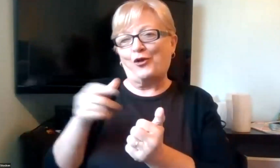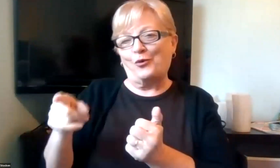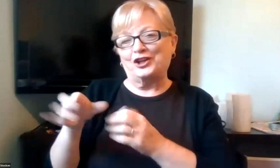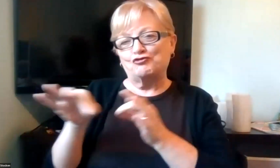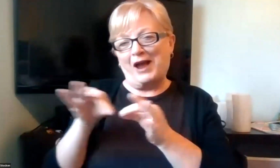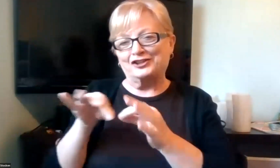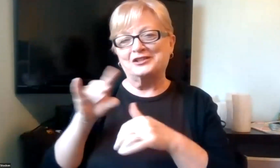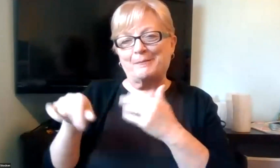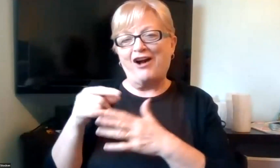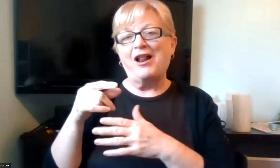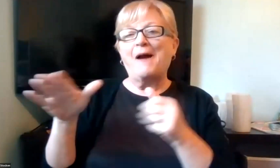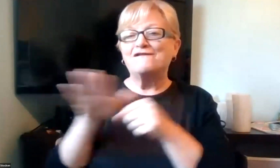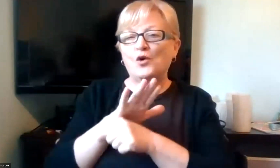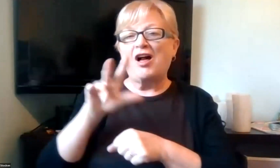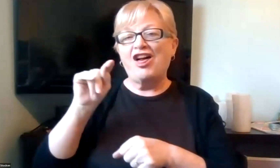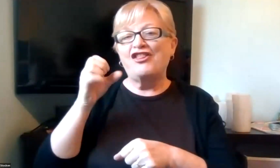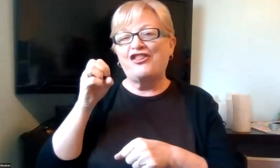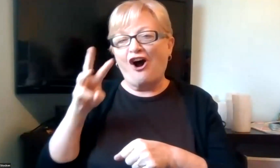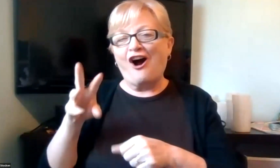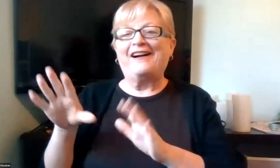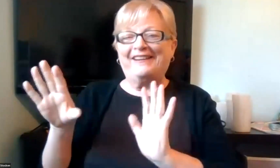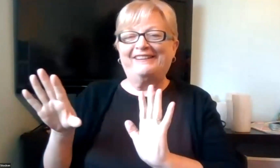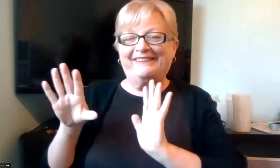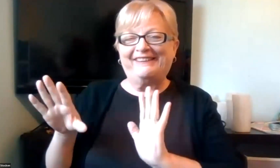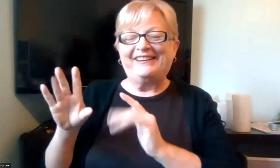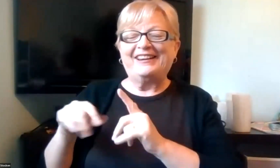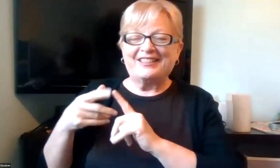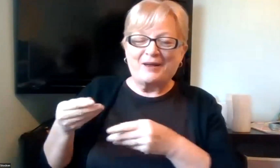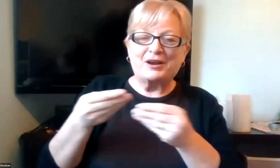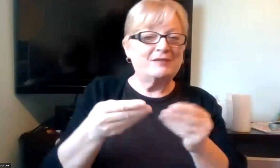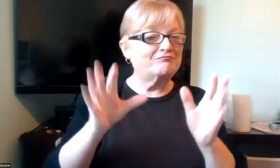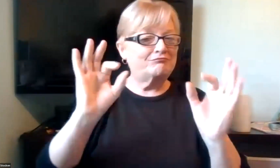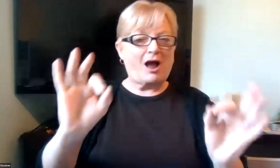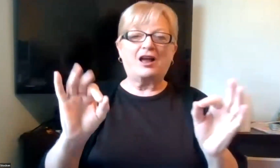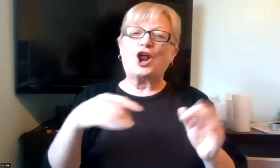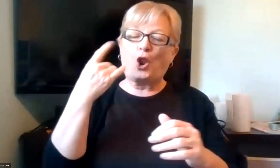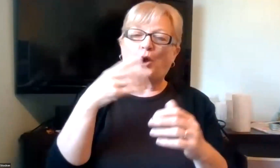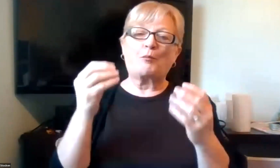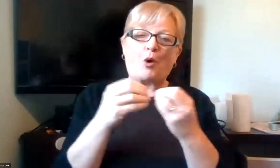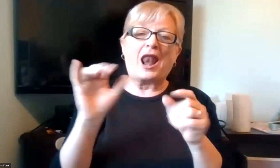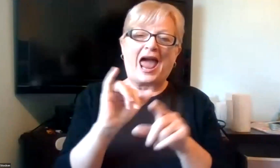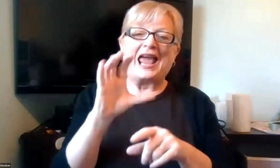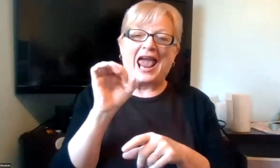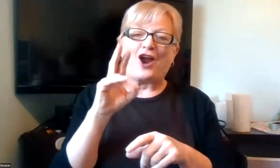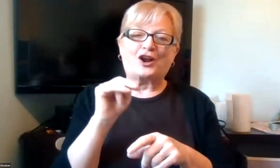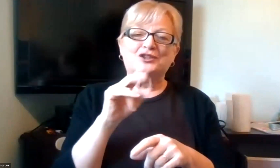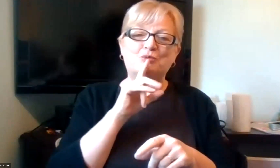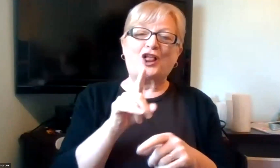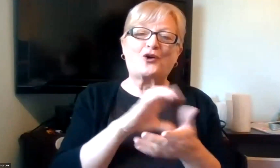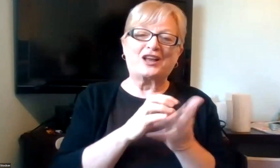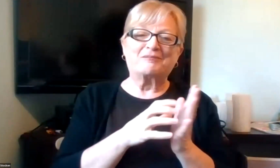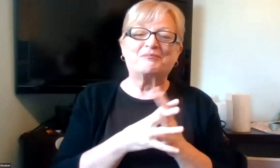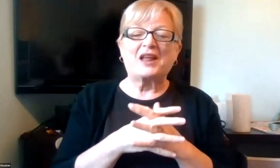Aaron's cookies. But those are the 3 ovens. Does anyone have